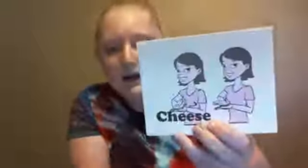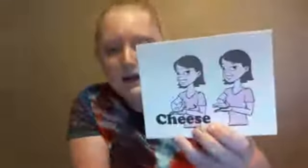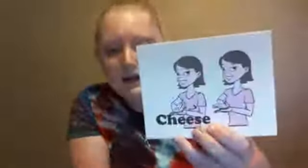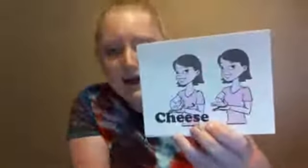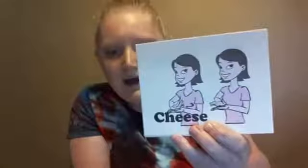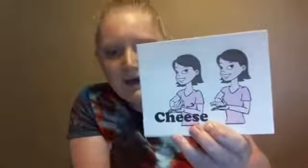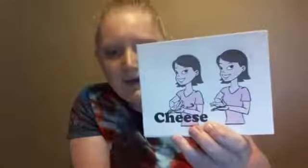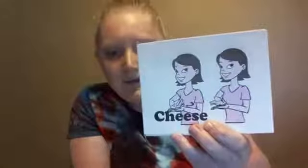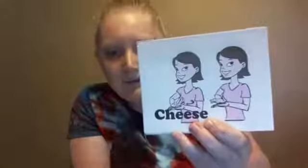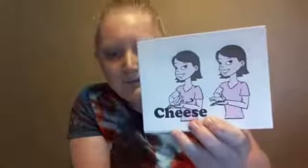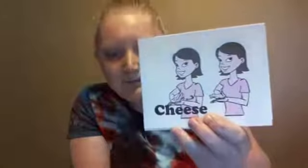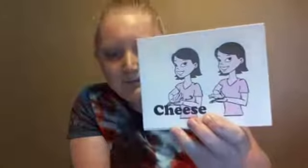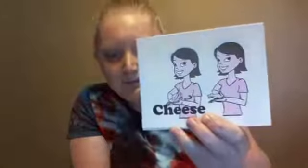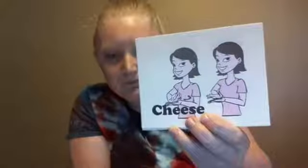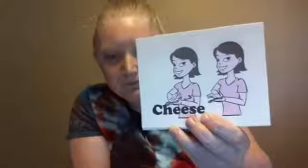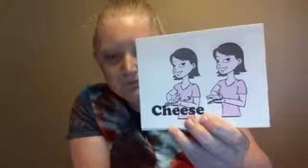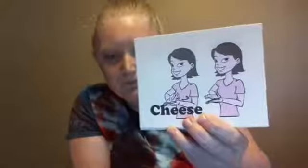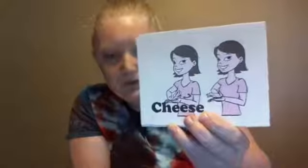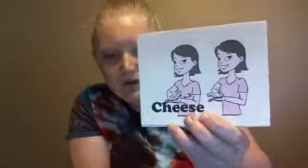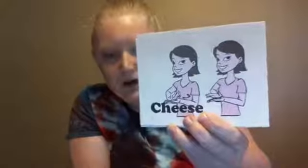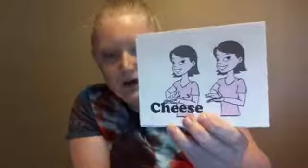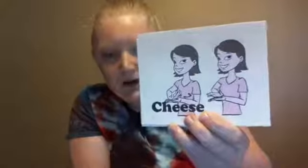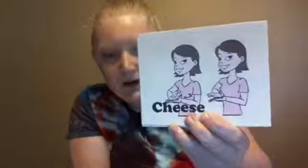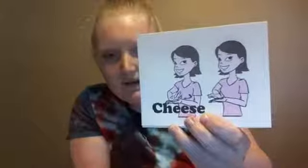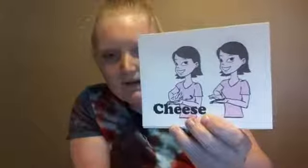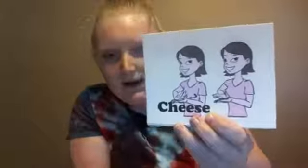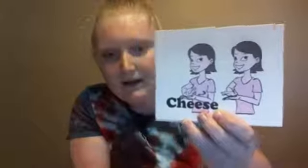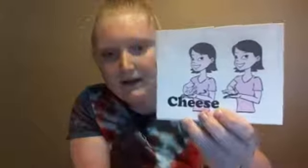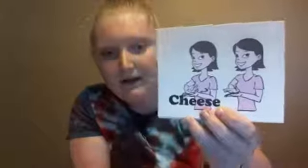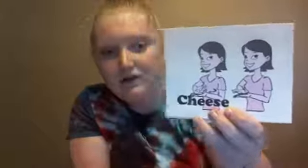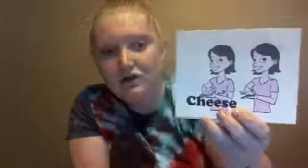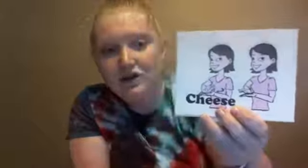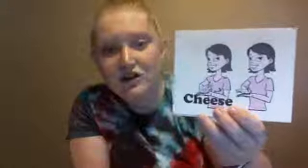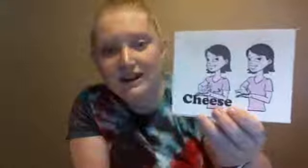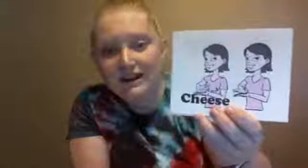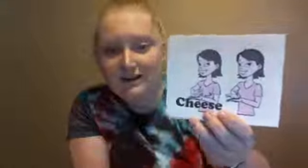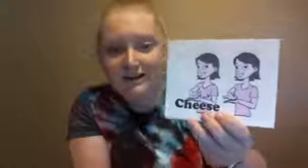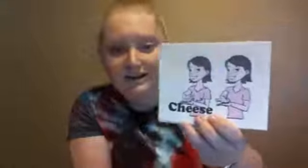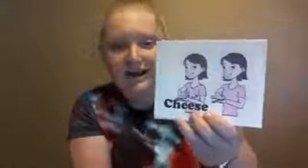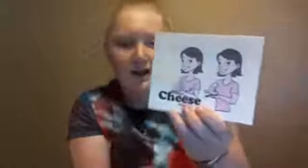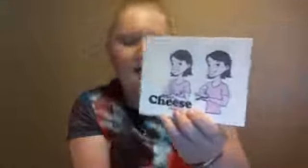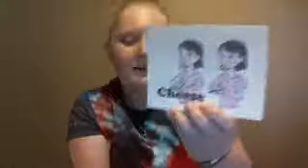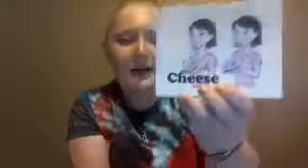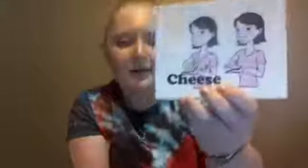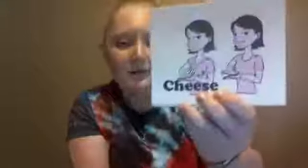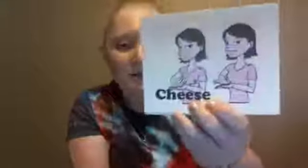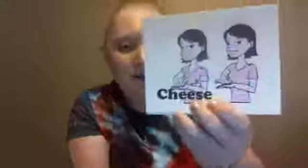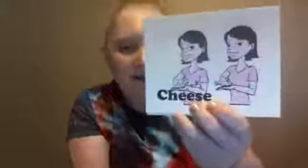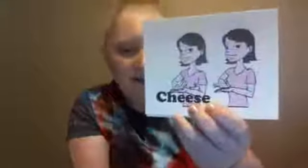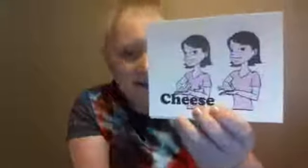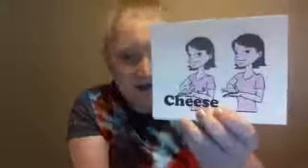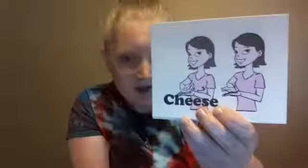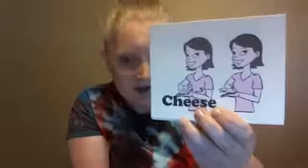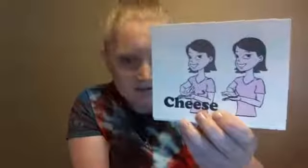And now our next sign is cheese. Now I really like